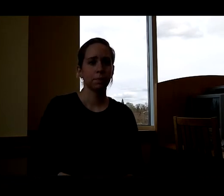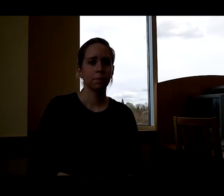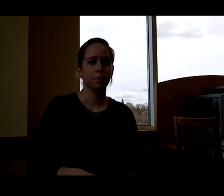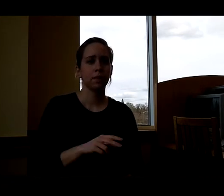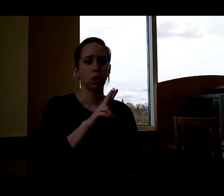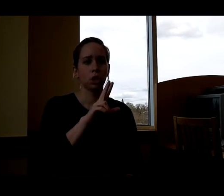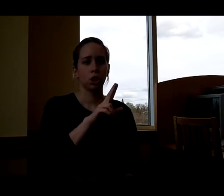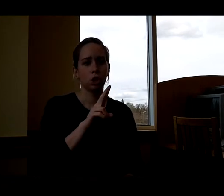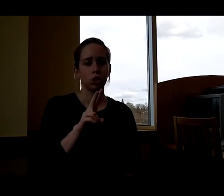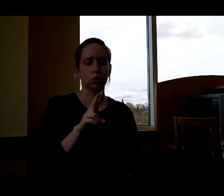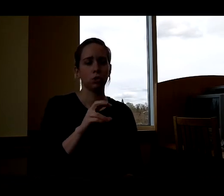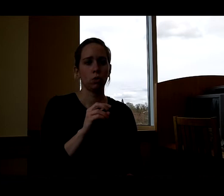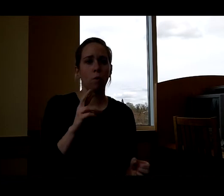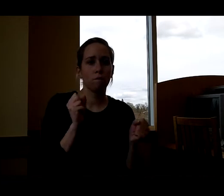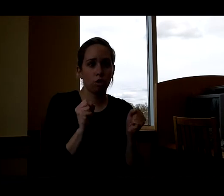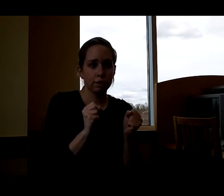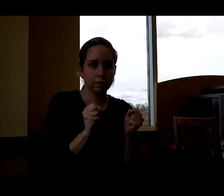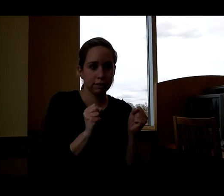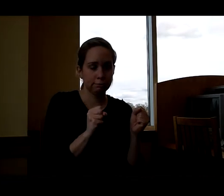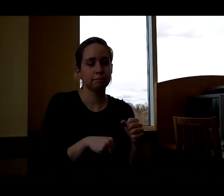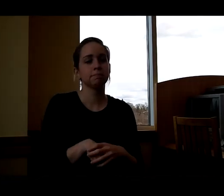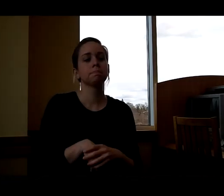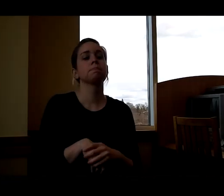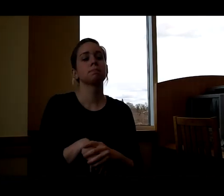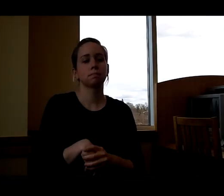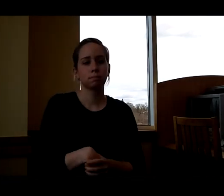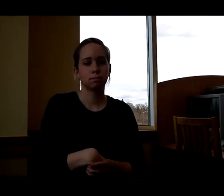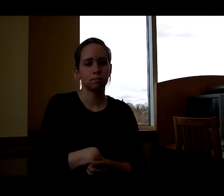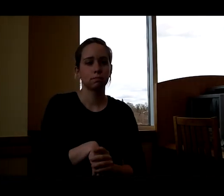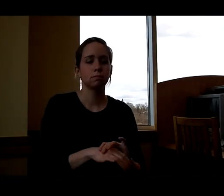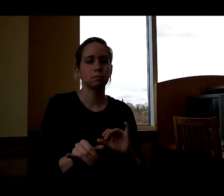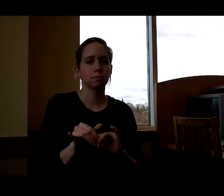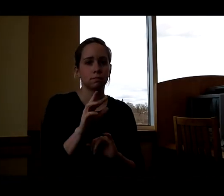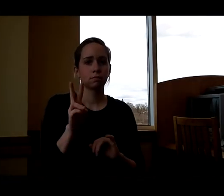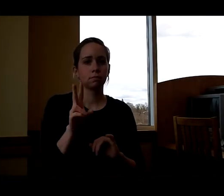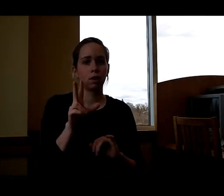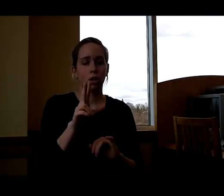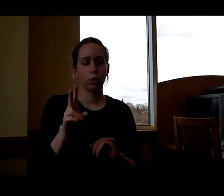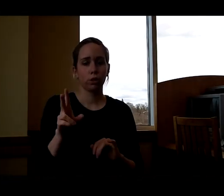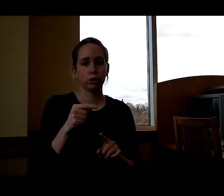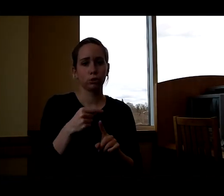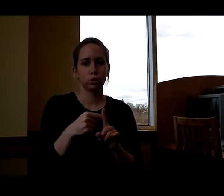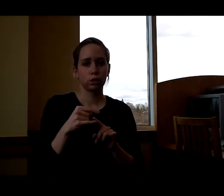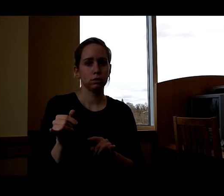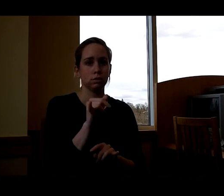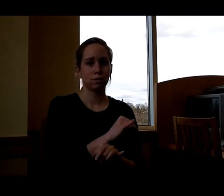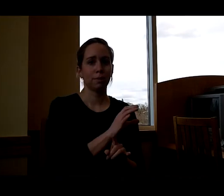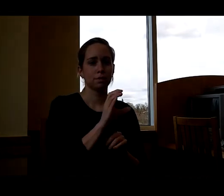32. Or freezing. 32 degrees Fahrenheit, 0 degrees Celsius. If you have the dew